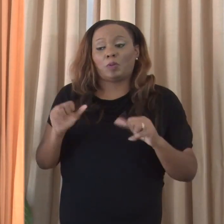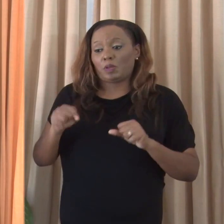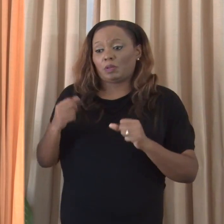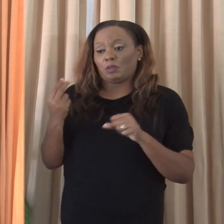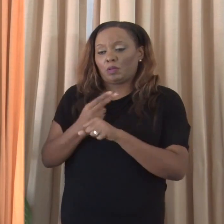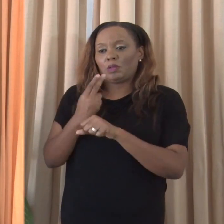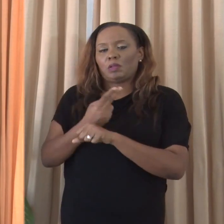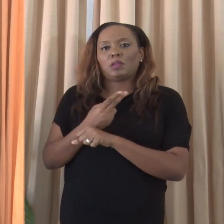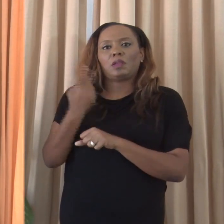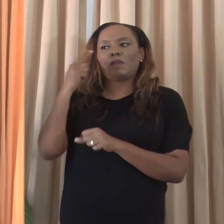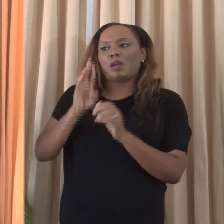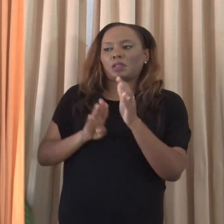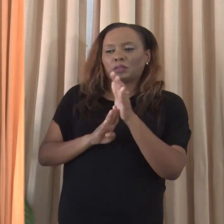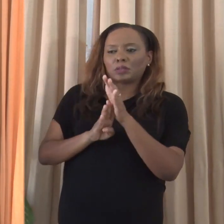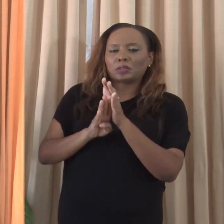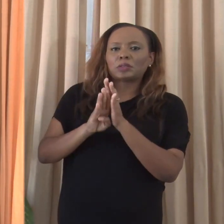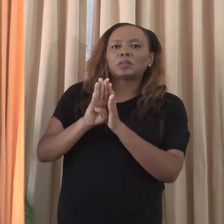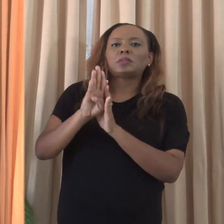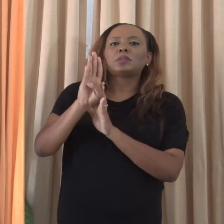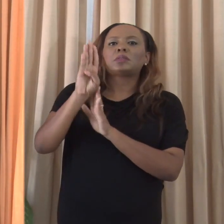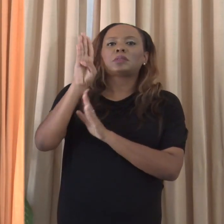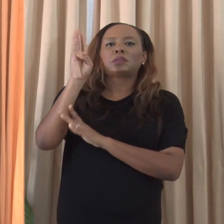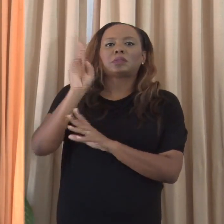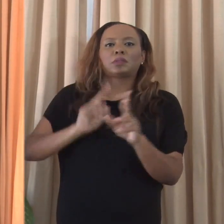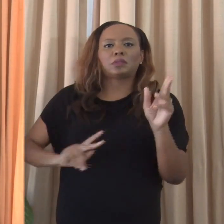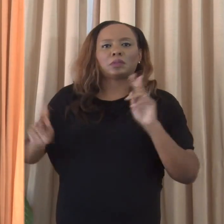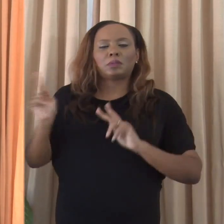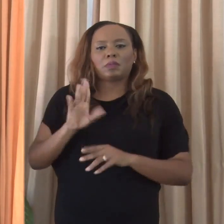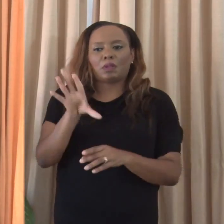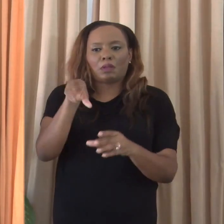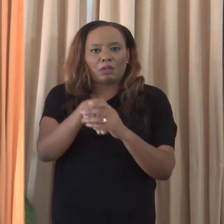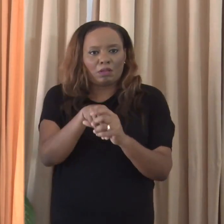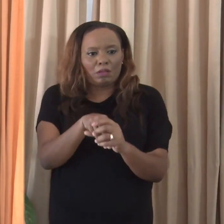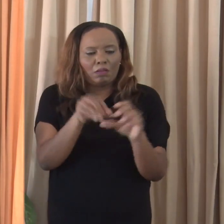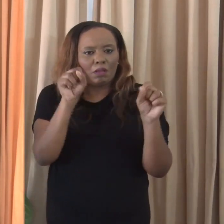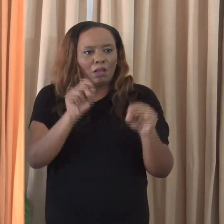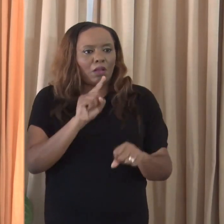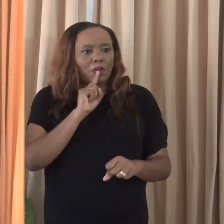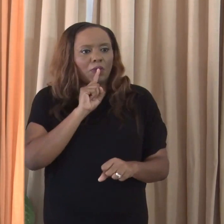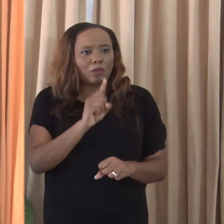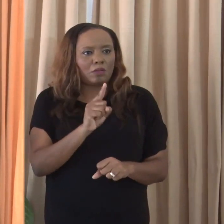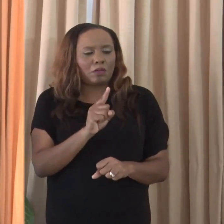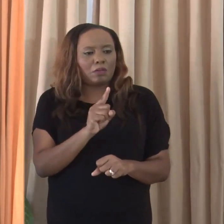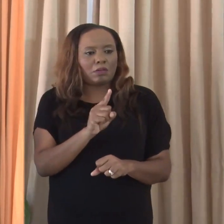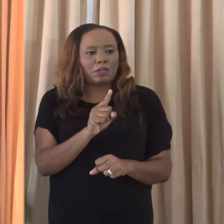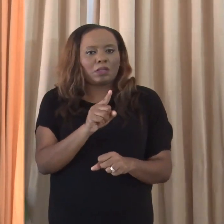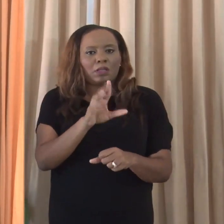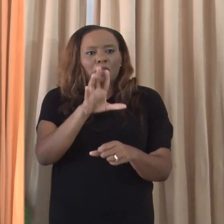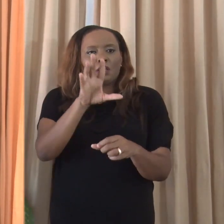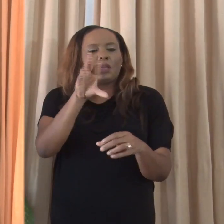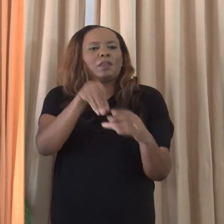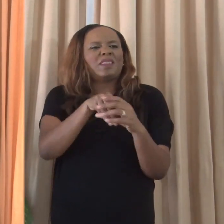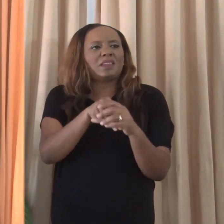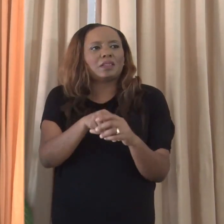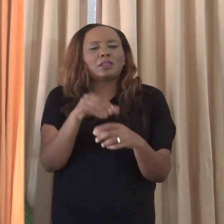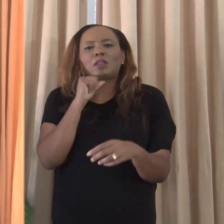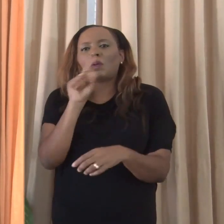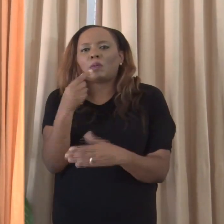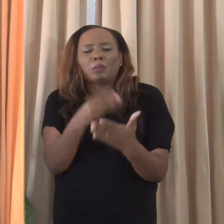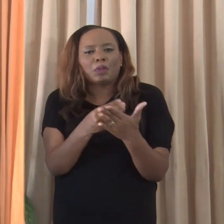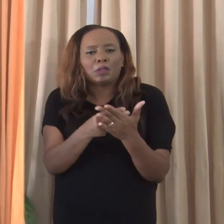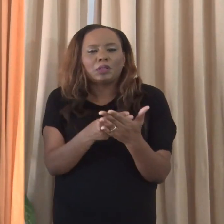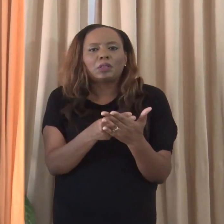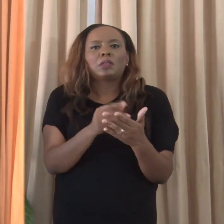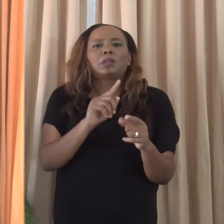as a developmental tool, which will allow for people who are in the sector to reinvest in the sector, not just financially,